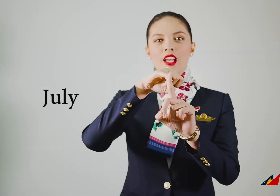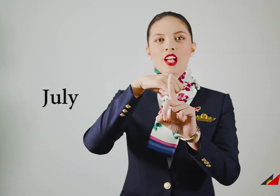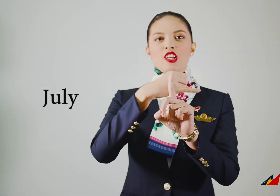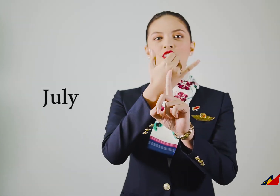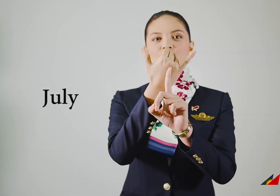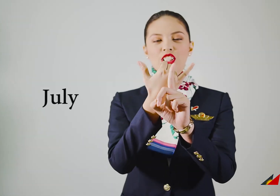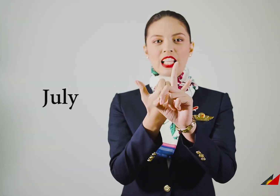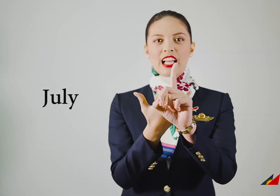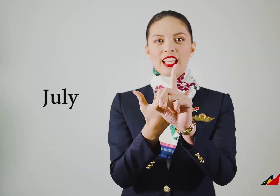July,